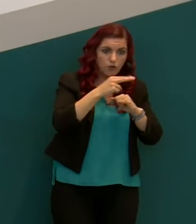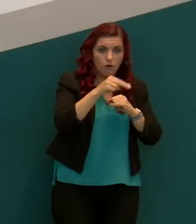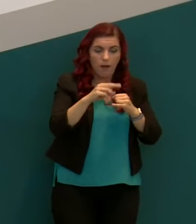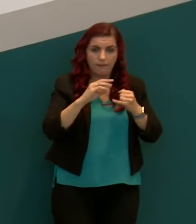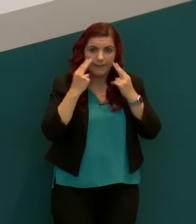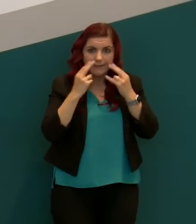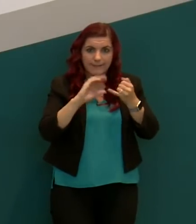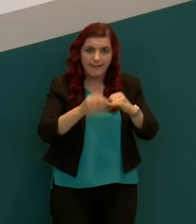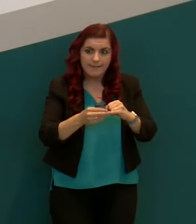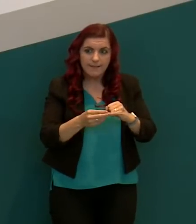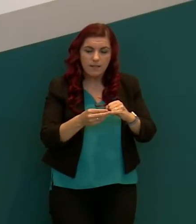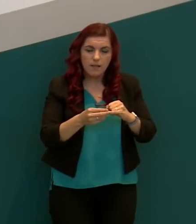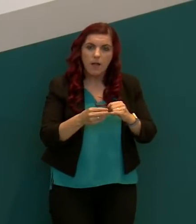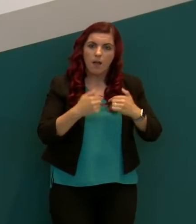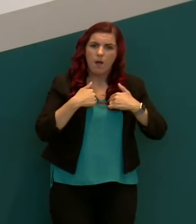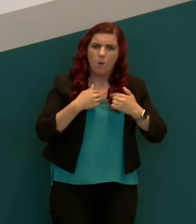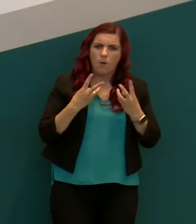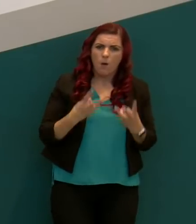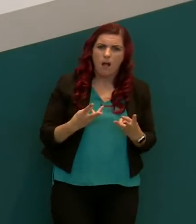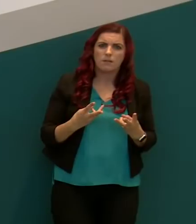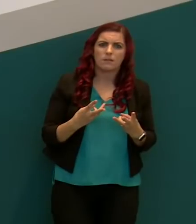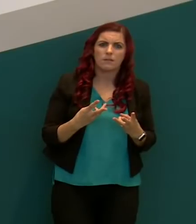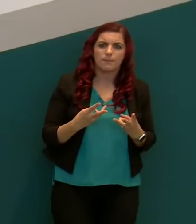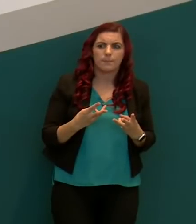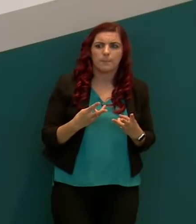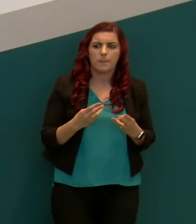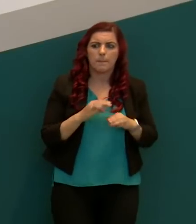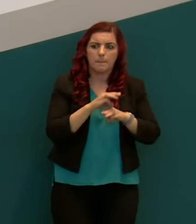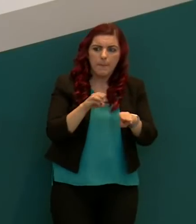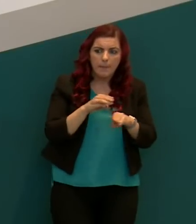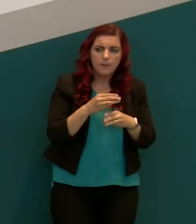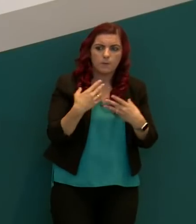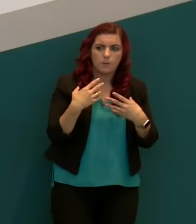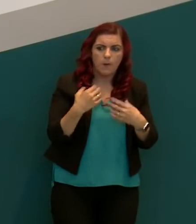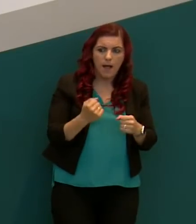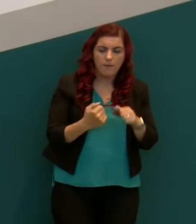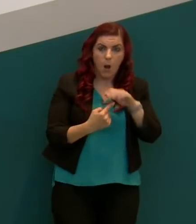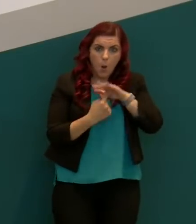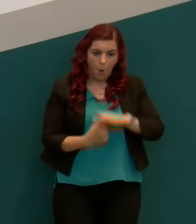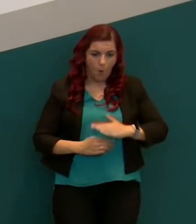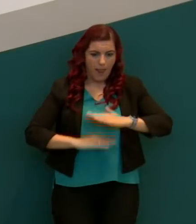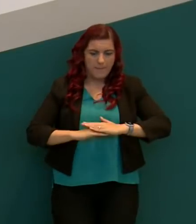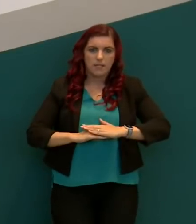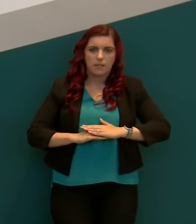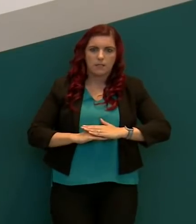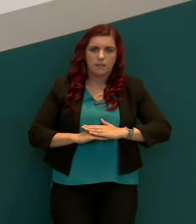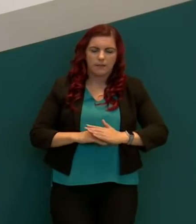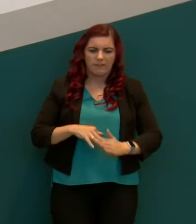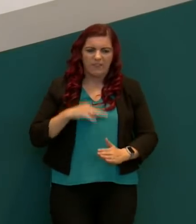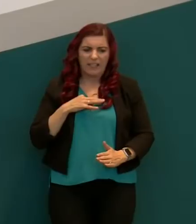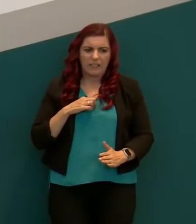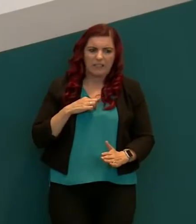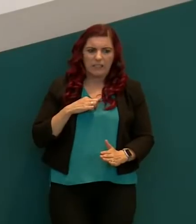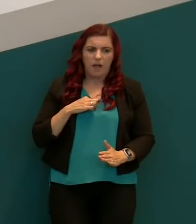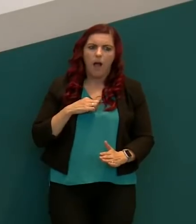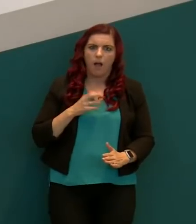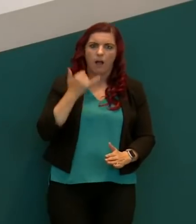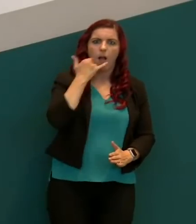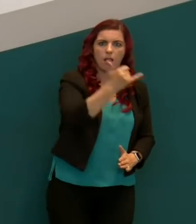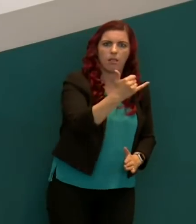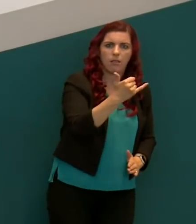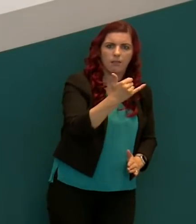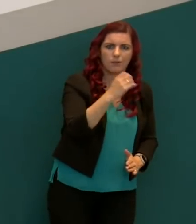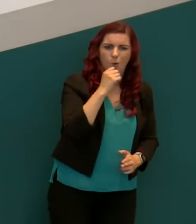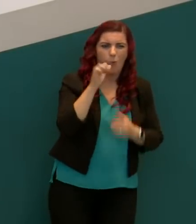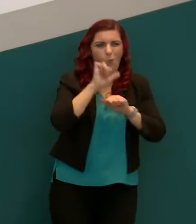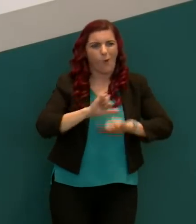warranted. We do want people to have a low threshold to make that call, because what we don't want